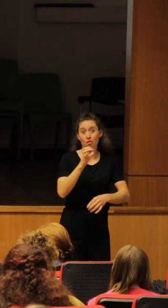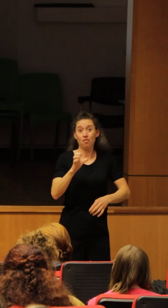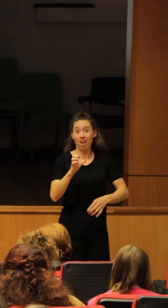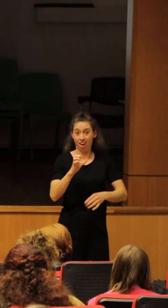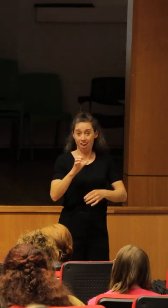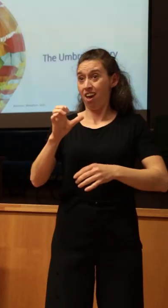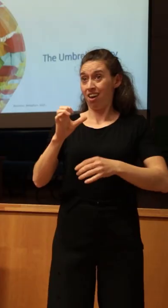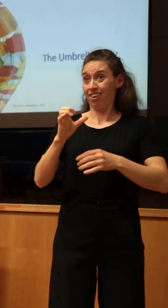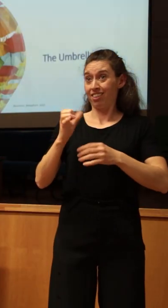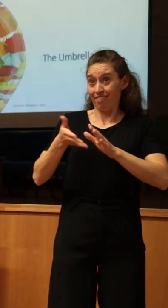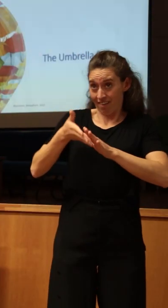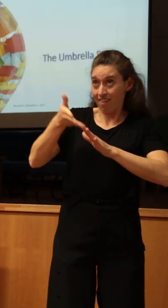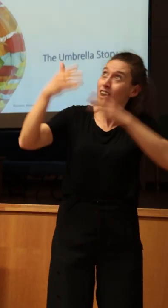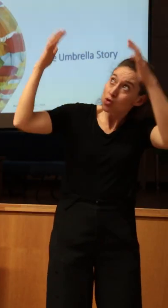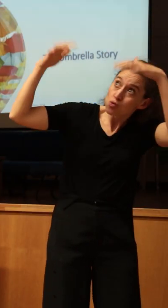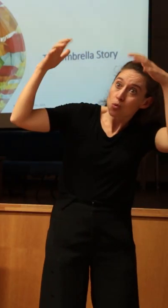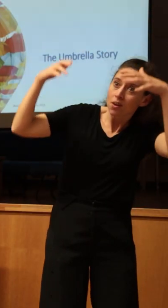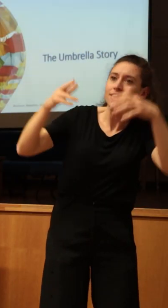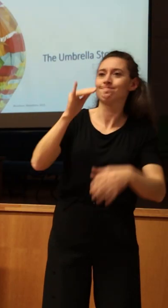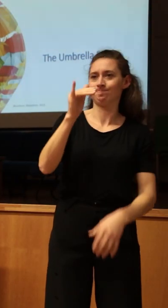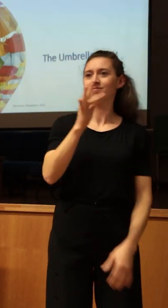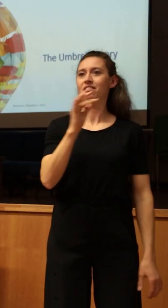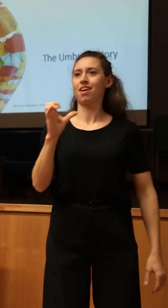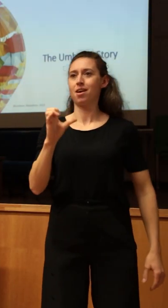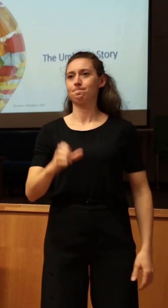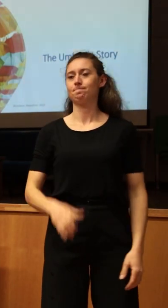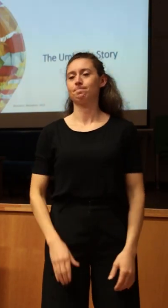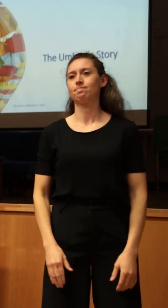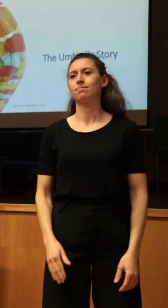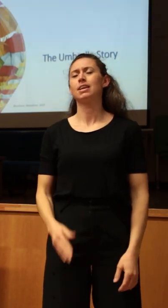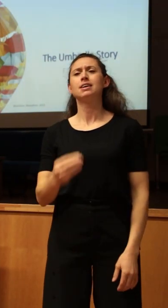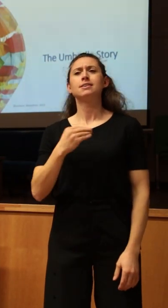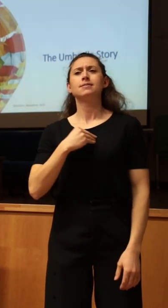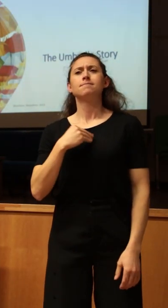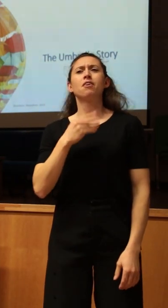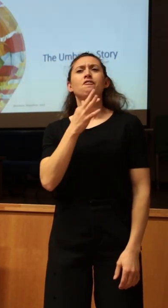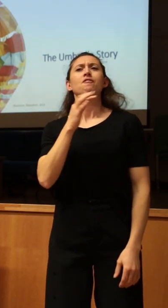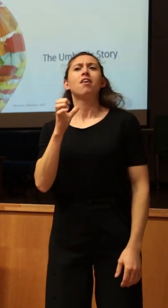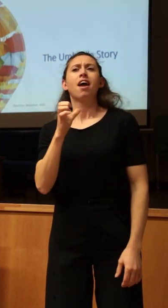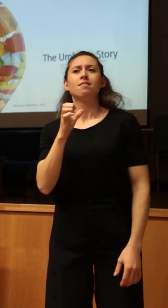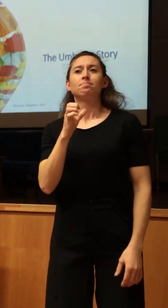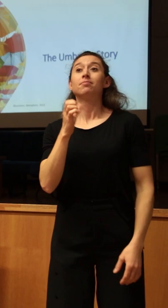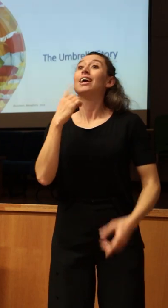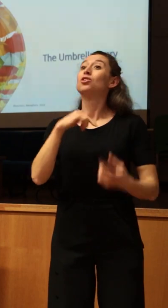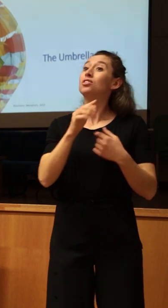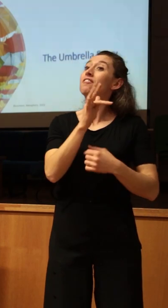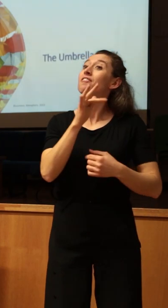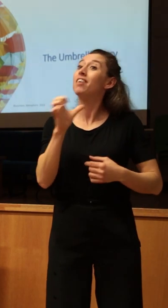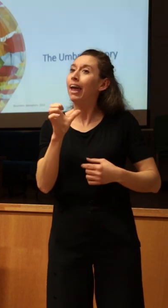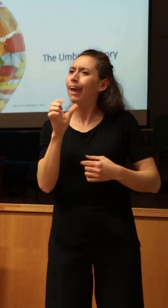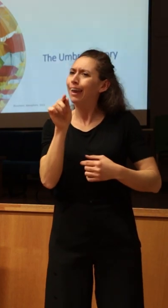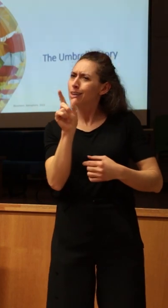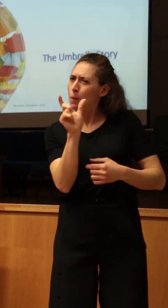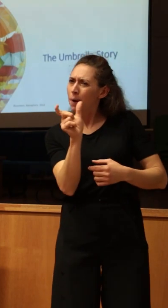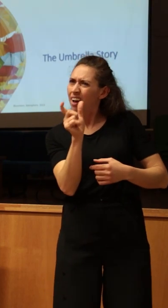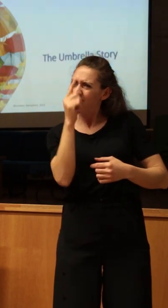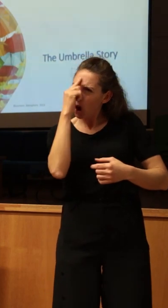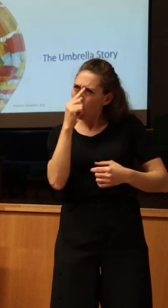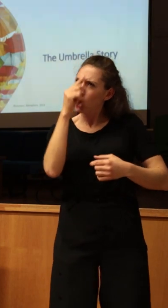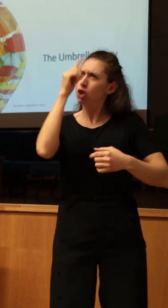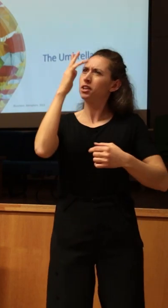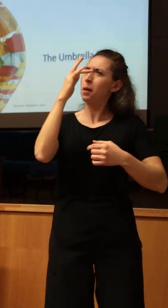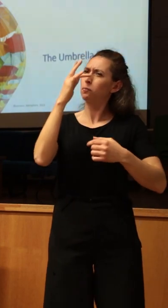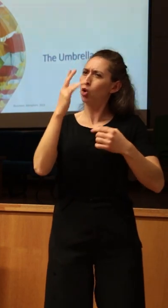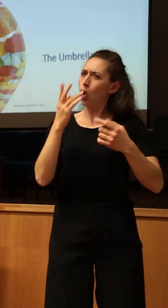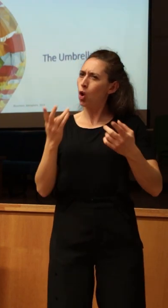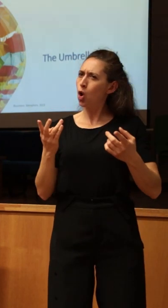For the faith that faith. It would rain. La fe. So the faith, which is very abstract term. Entonces la fe, que es un término muy abstracto. Can we touch it?